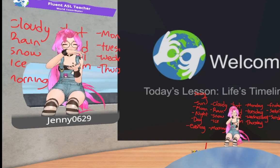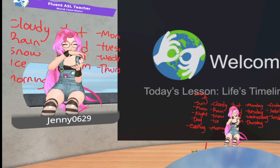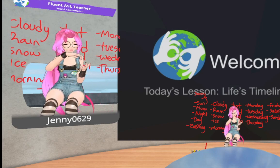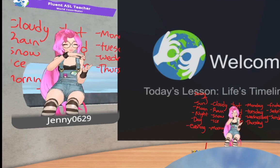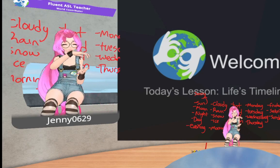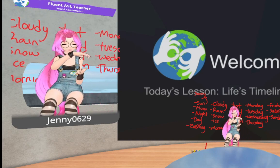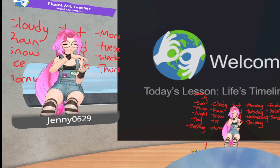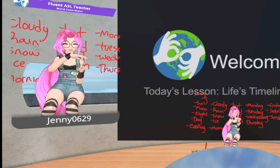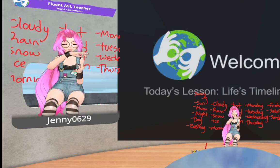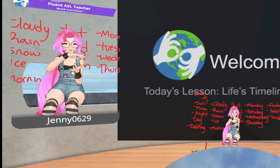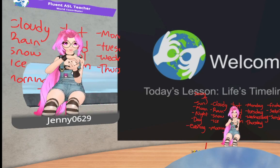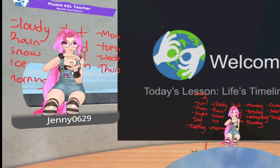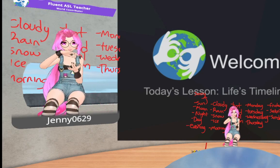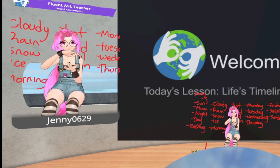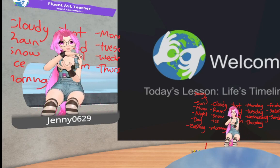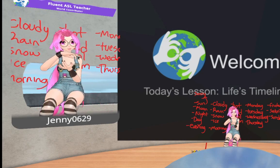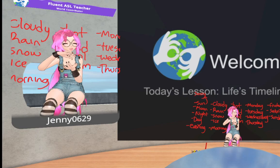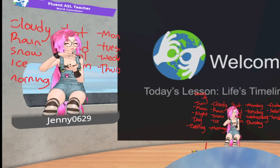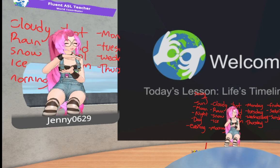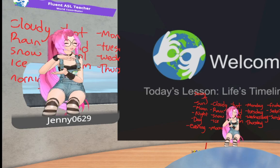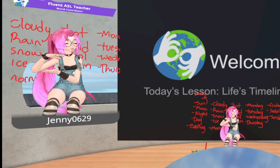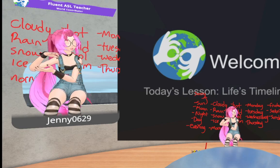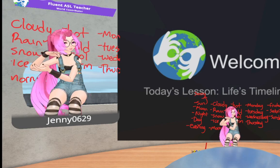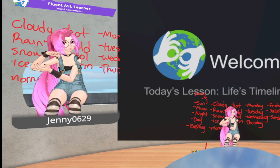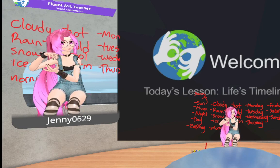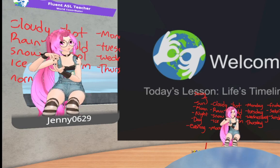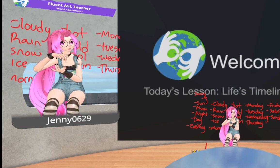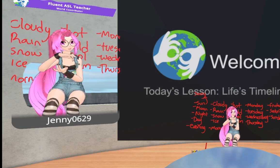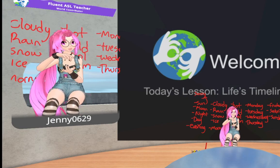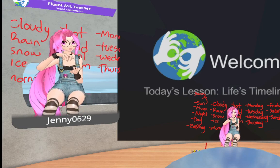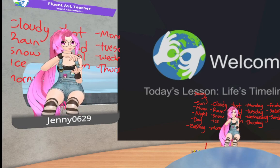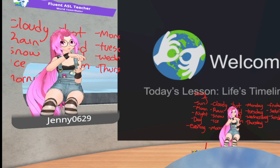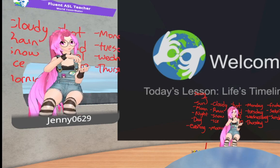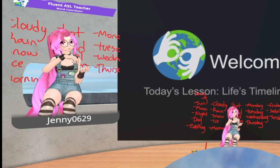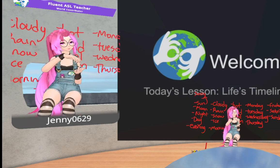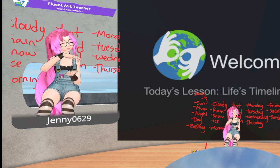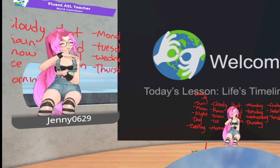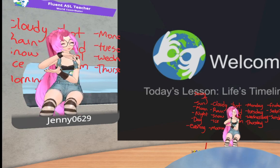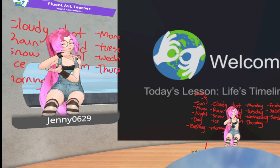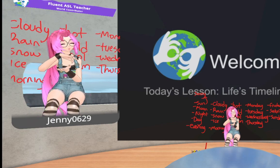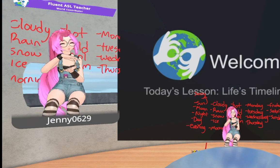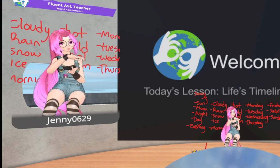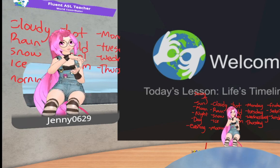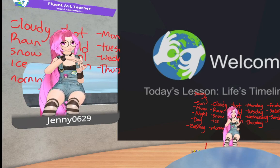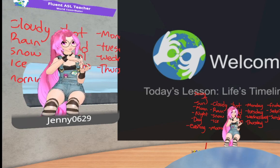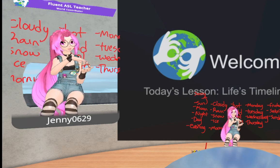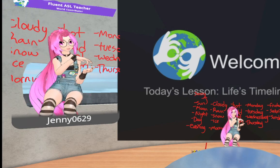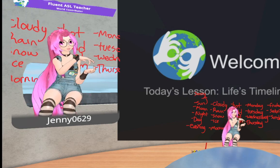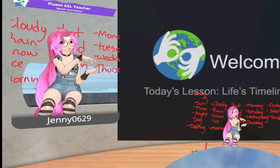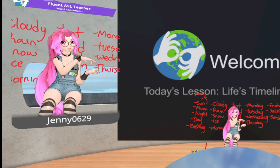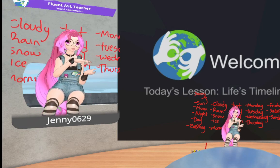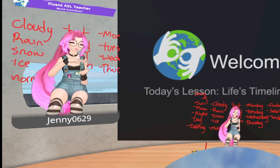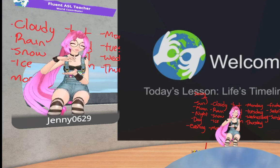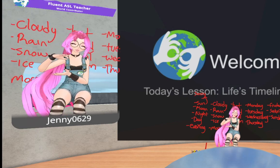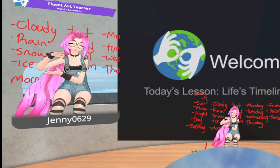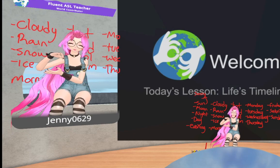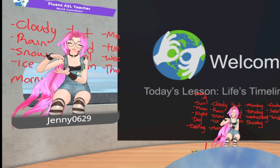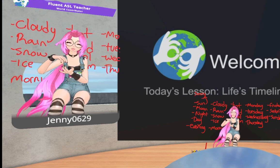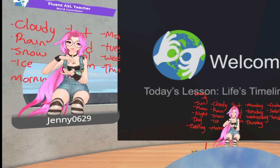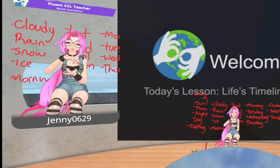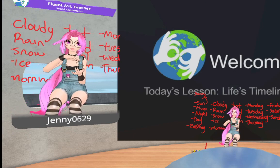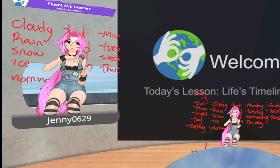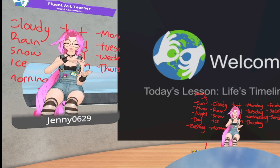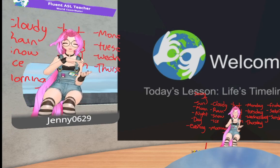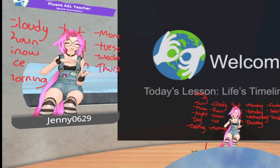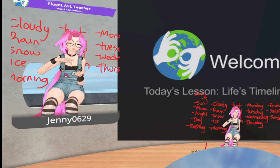show this like this, the shape of the clouds. And clouds are moving. They move. So we're going to be going to the left.